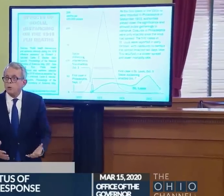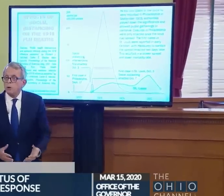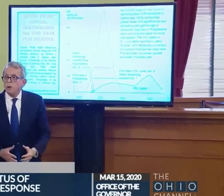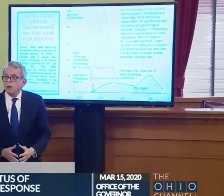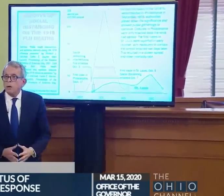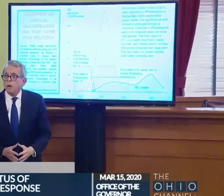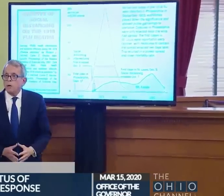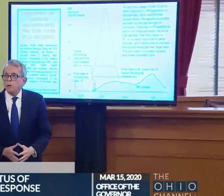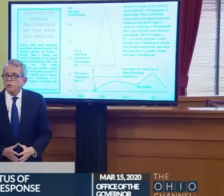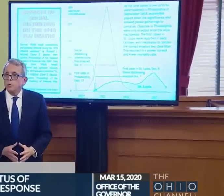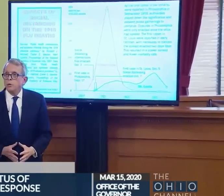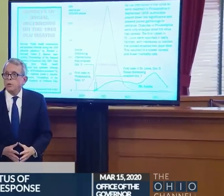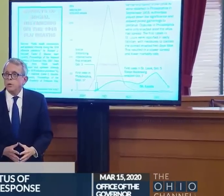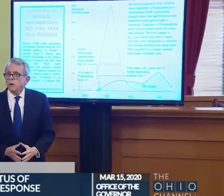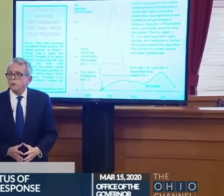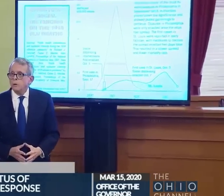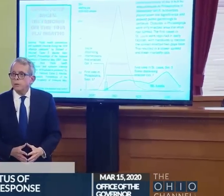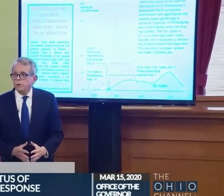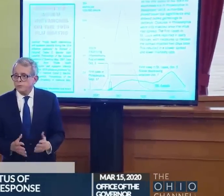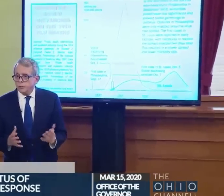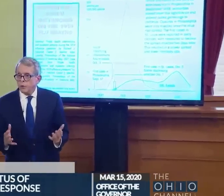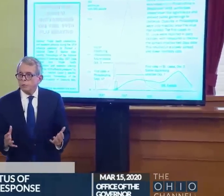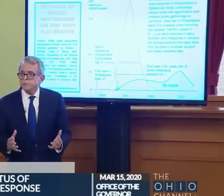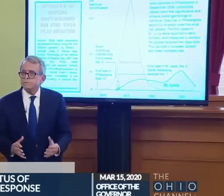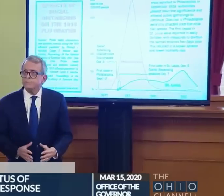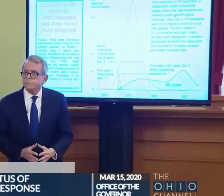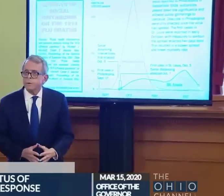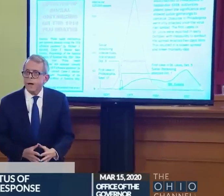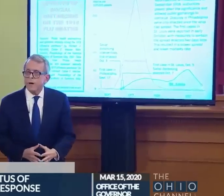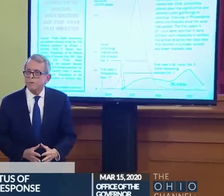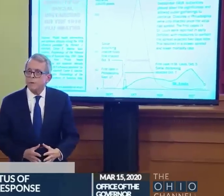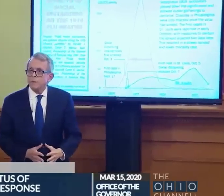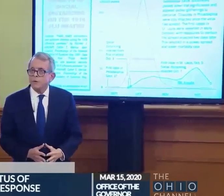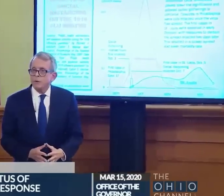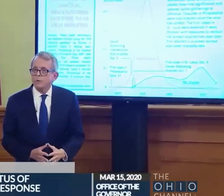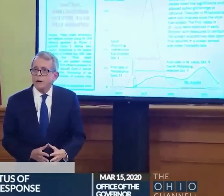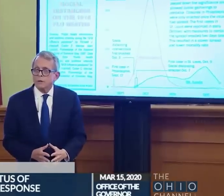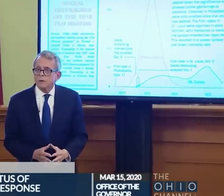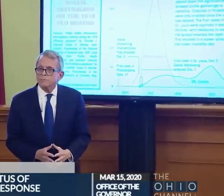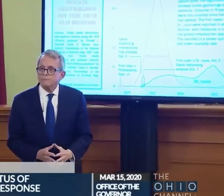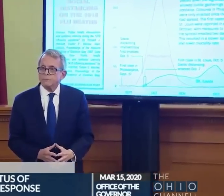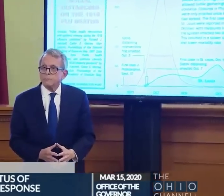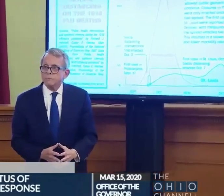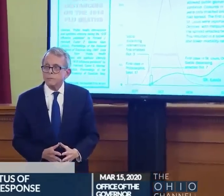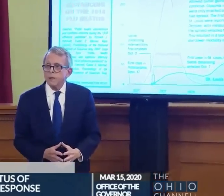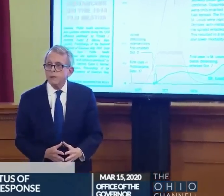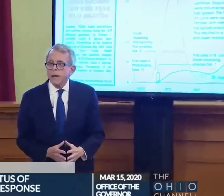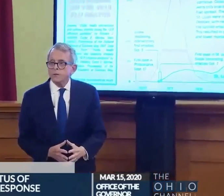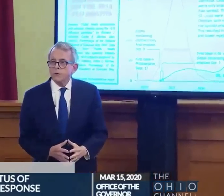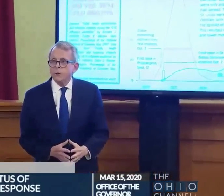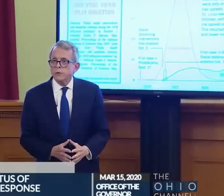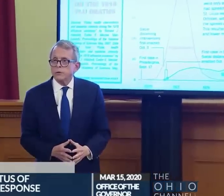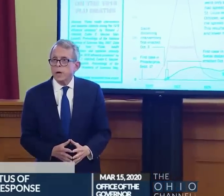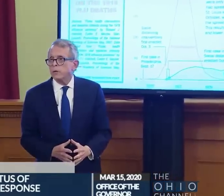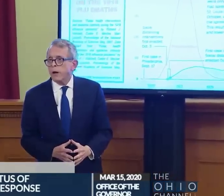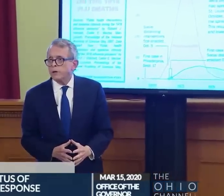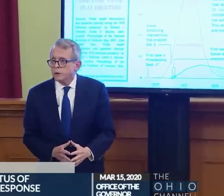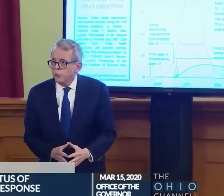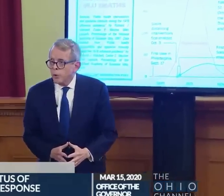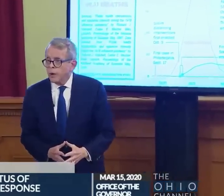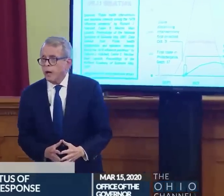people who have been confirmed to have the coronavirus. And the answer is, as